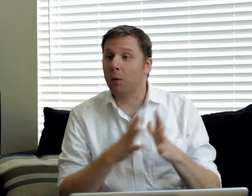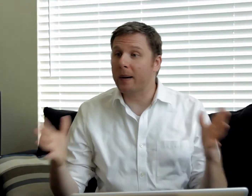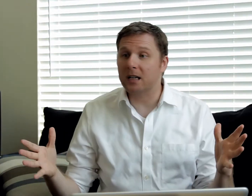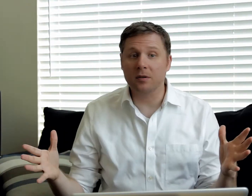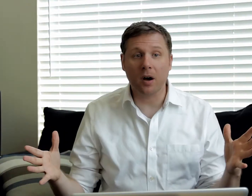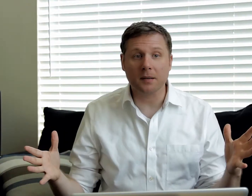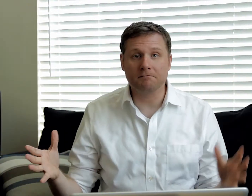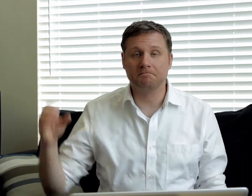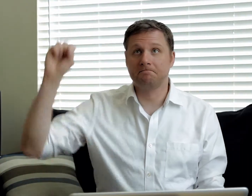are we ready to move on?